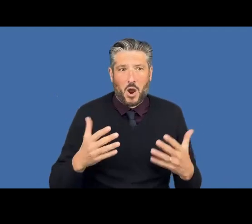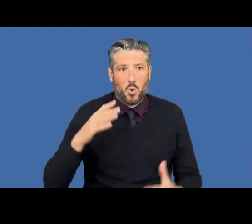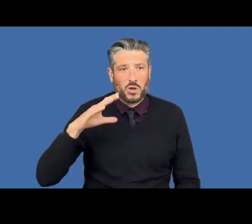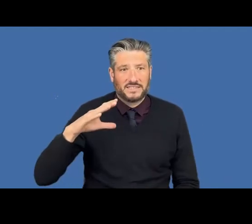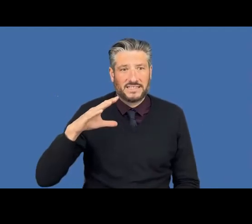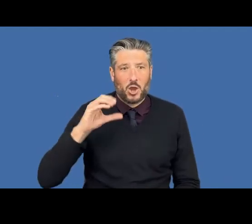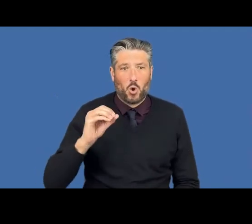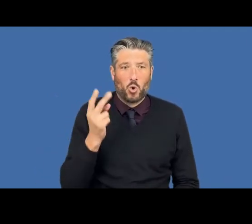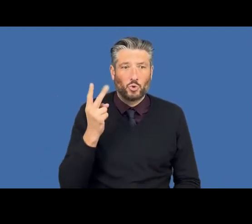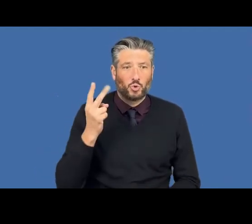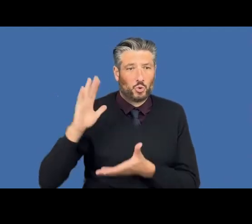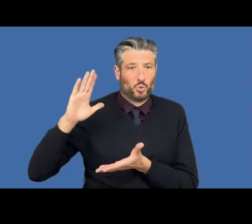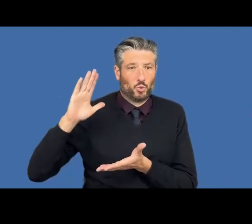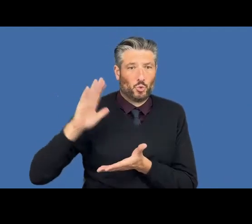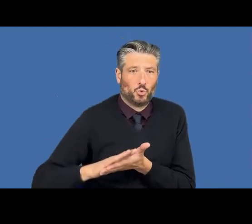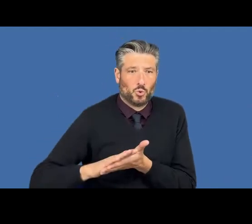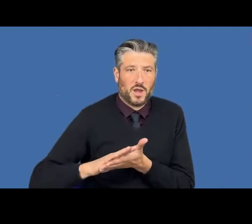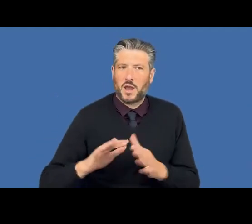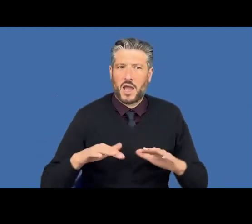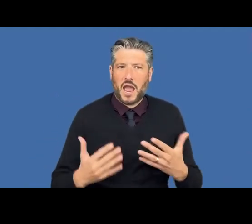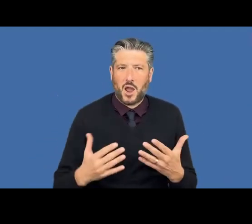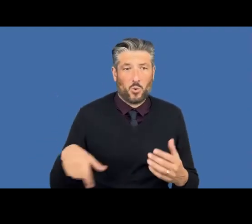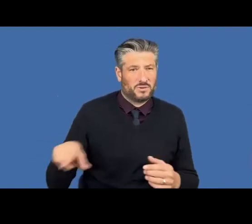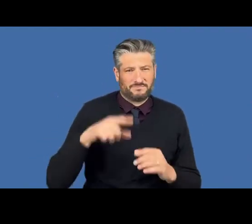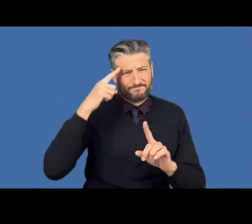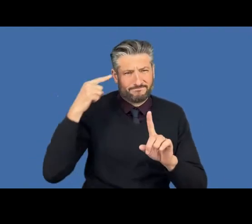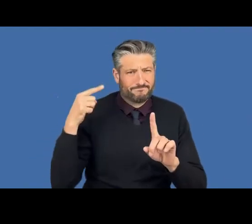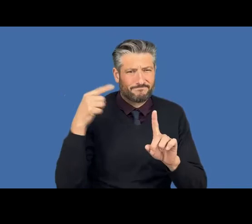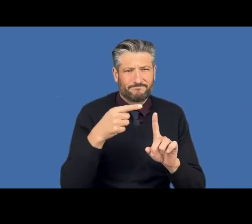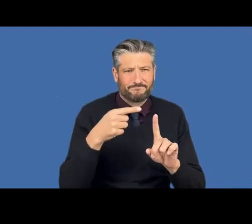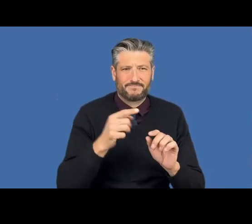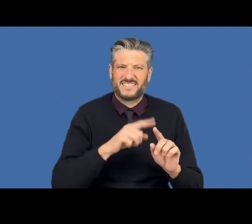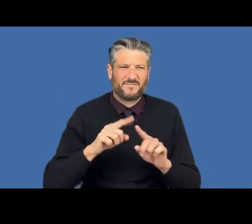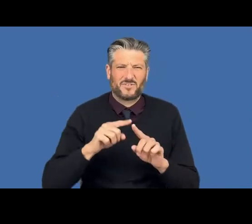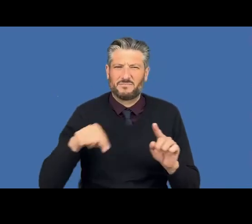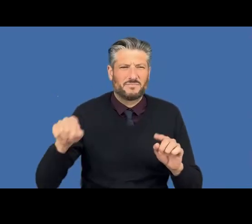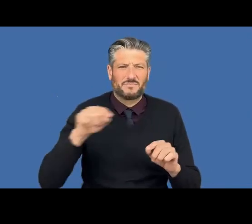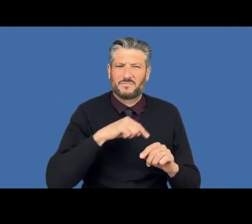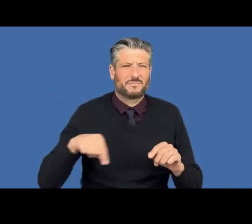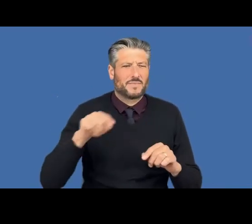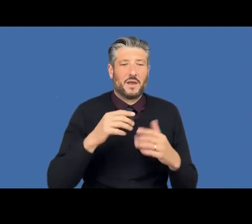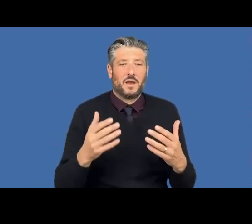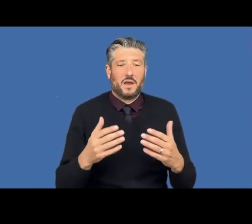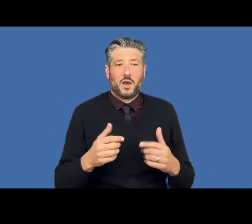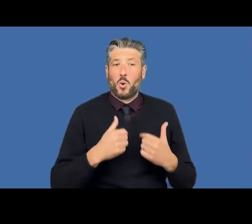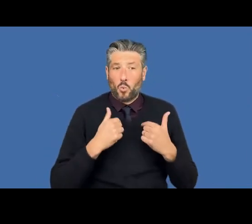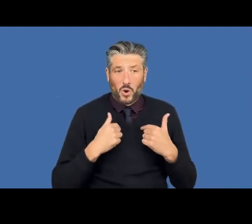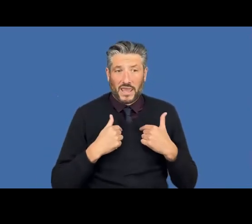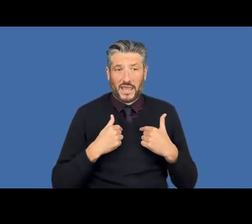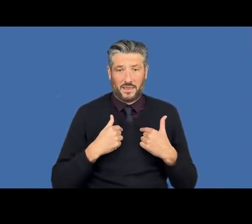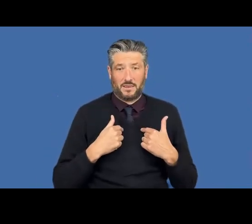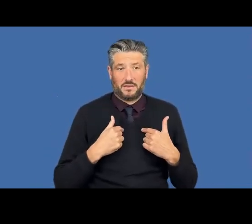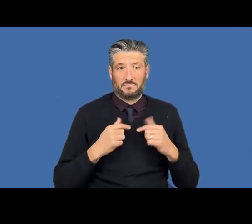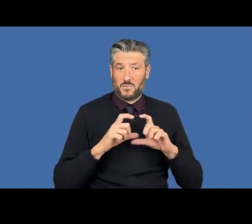their operations. So what we've done within our own organization and what we're encouraging others to do is